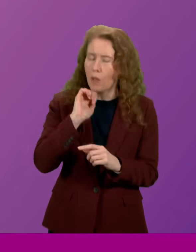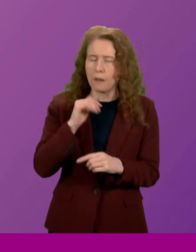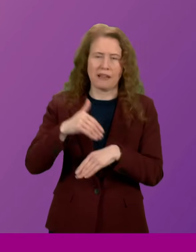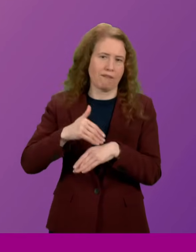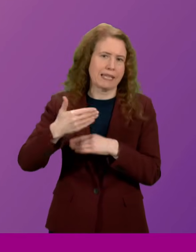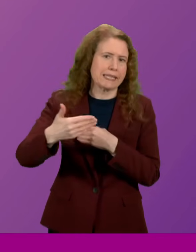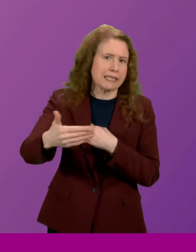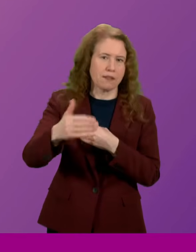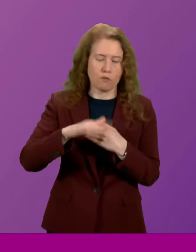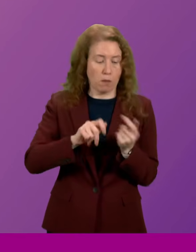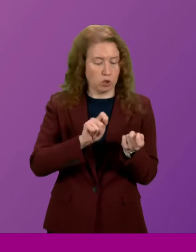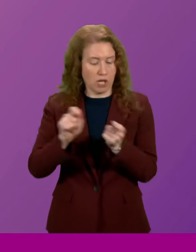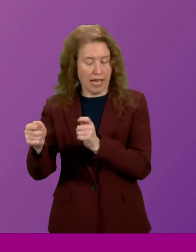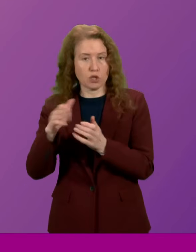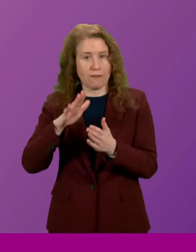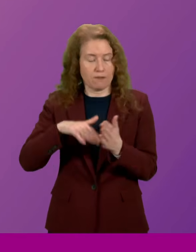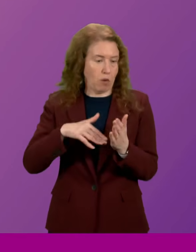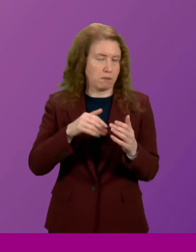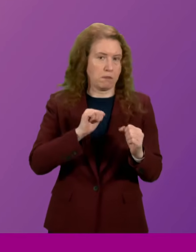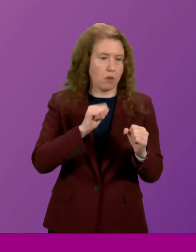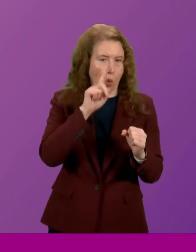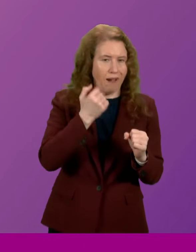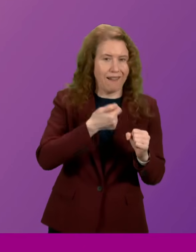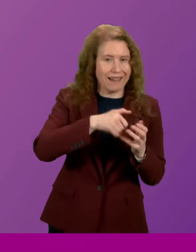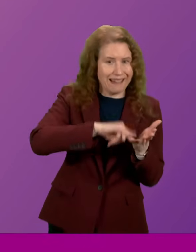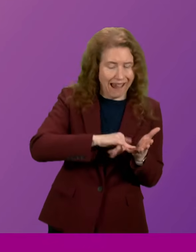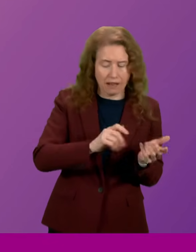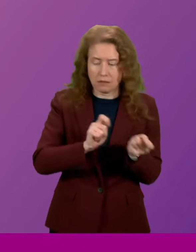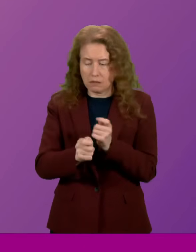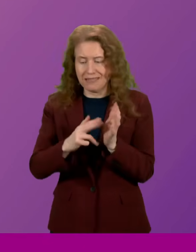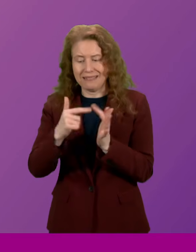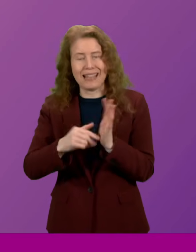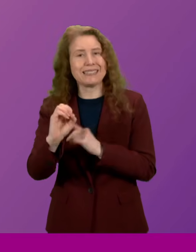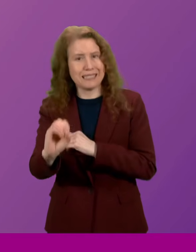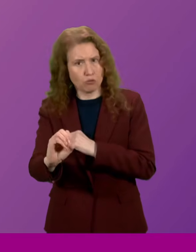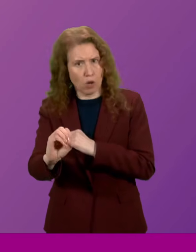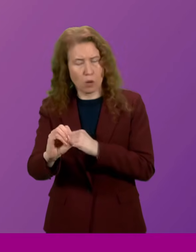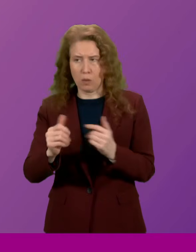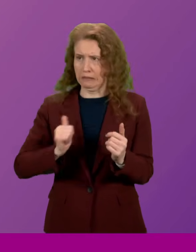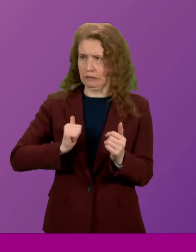affected by the transition to net zero, particularly as the North Sea oil and gas sector